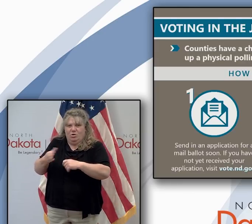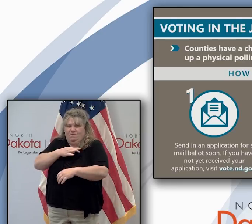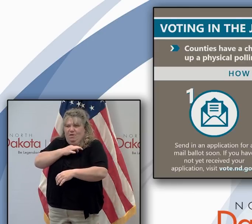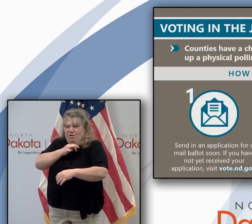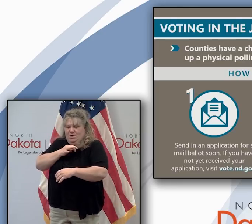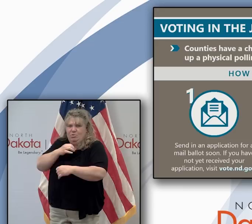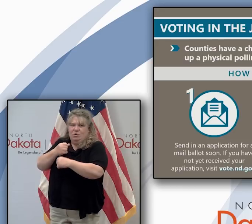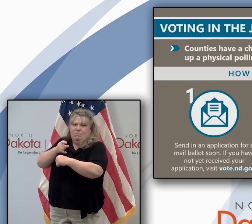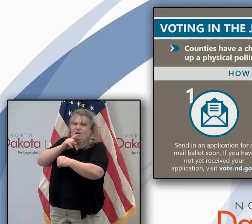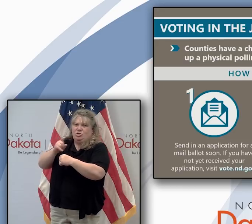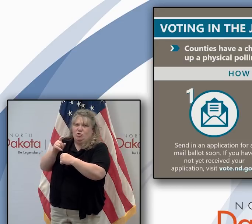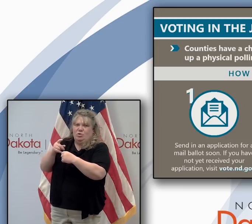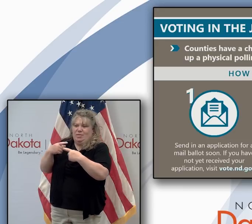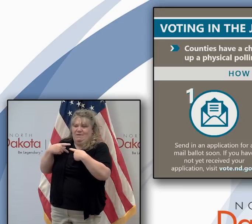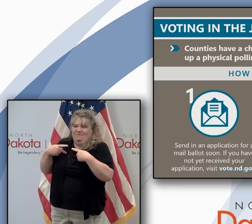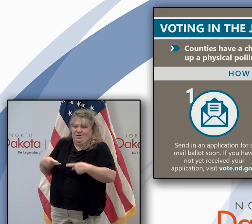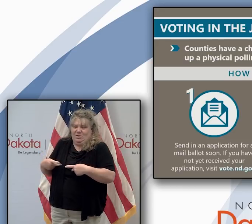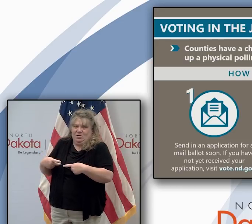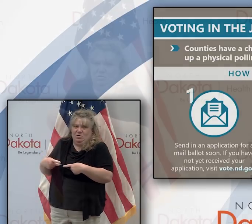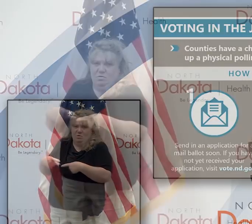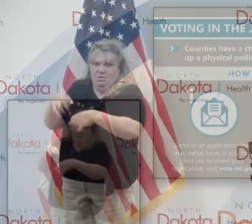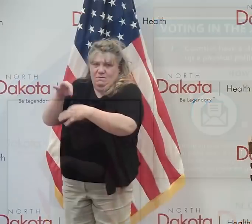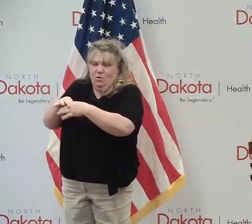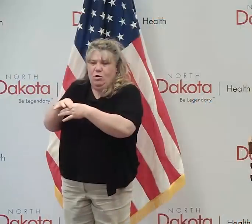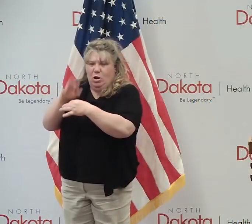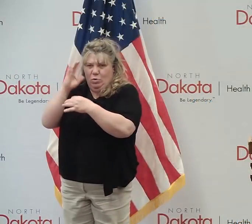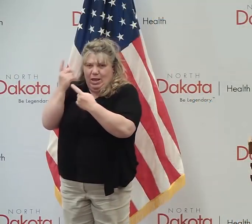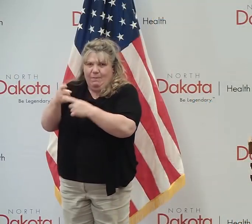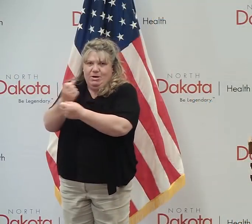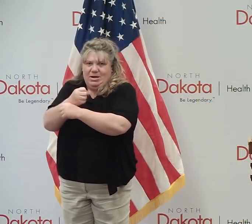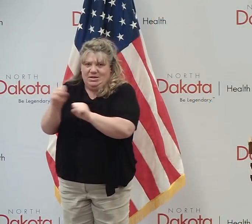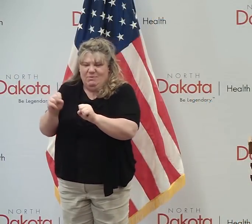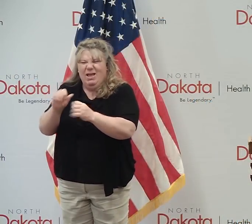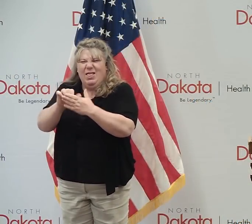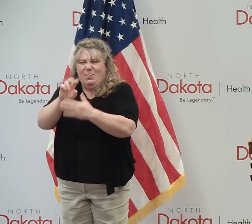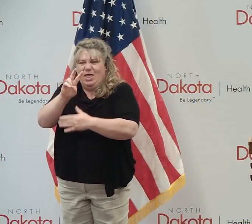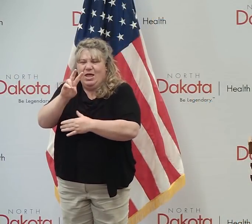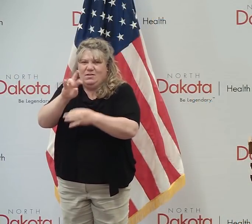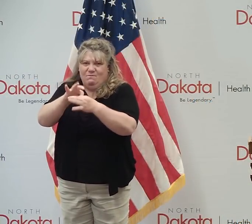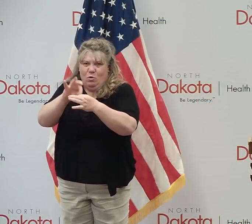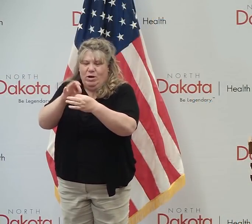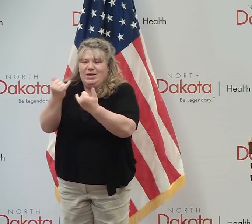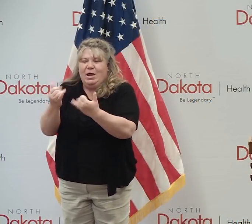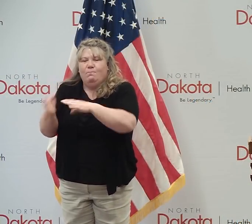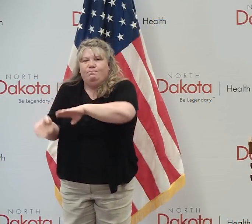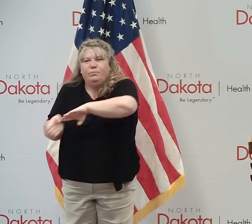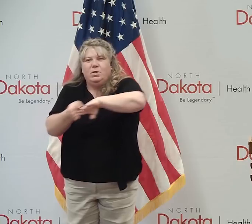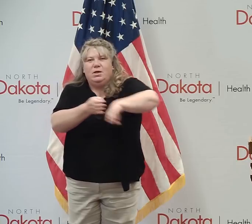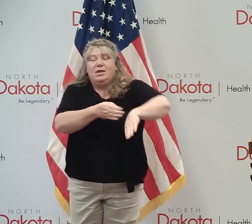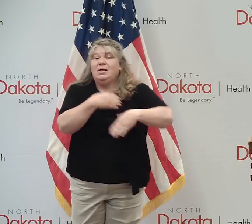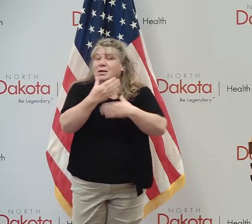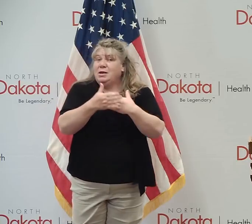this happens in a very safe way. Okay, that's the voting update. Next update is